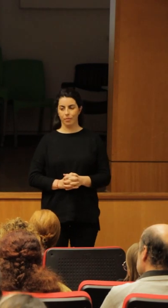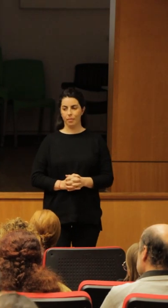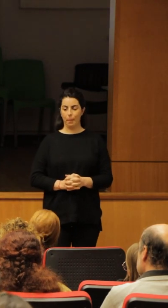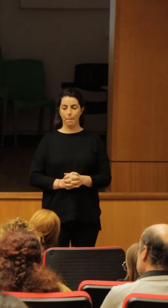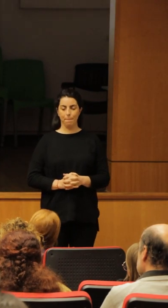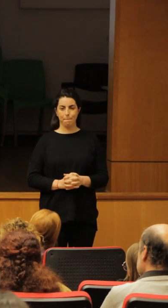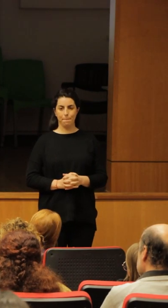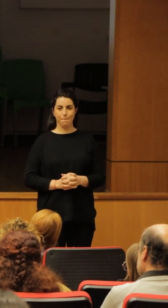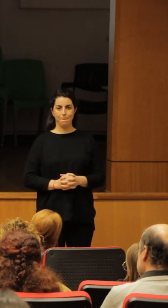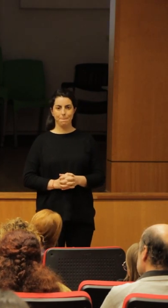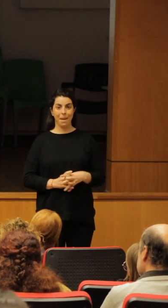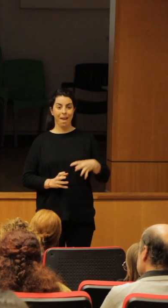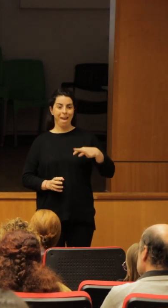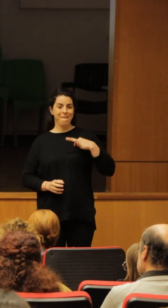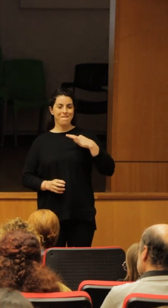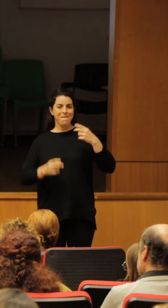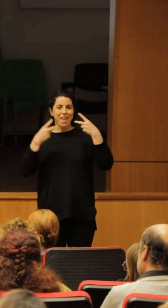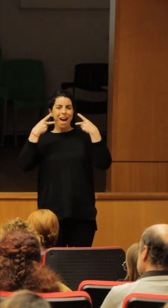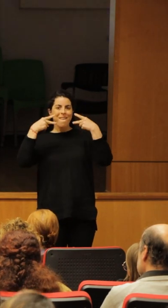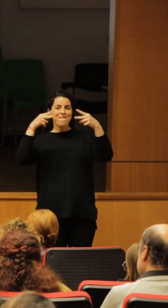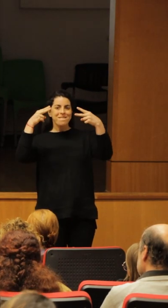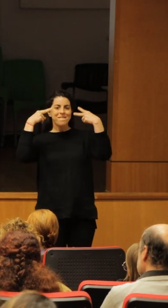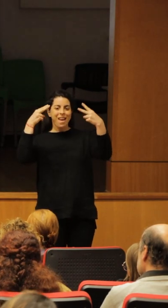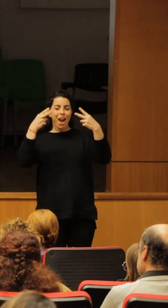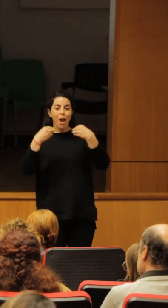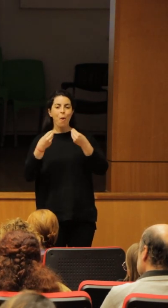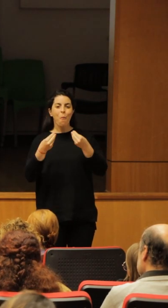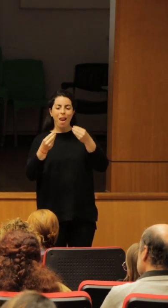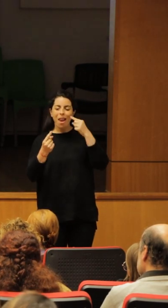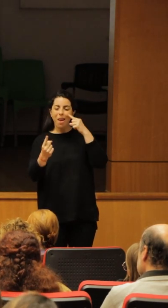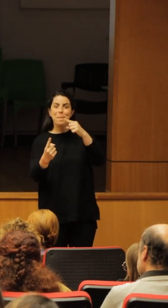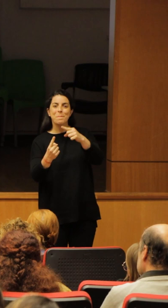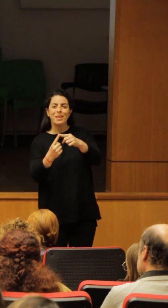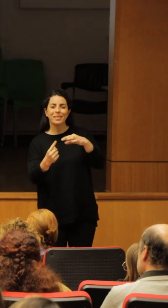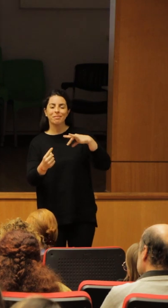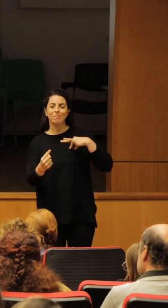goal. Si la vida es un viaje, ¿cuál es la meta en la vida?